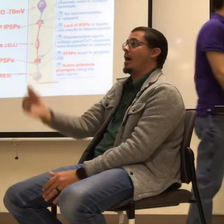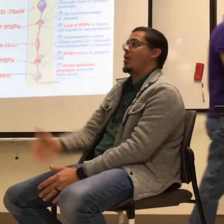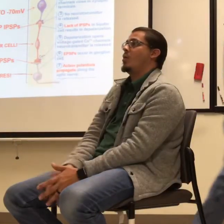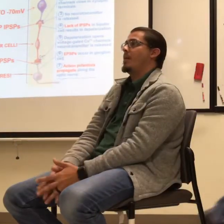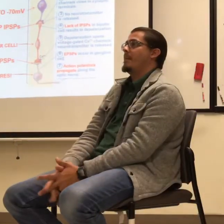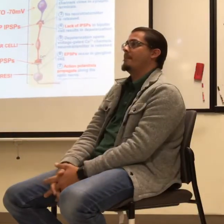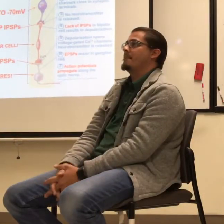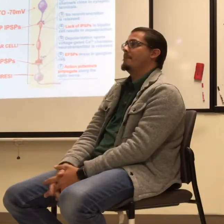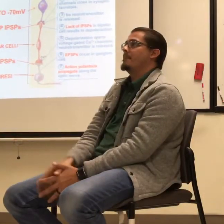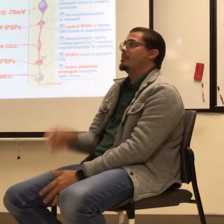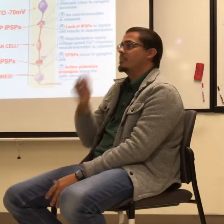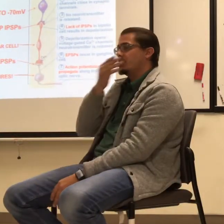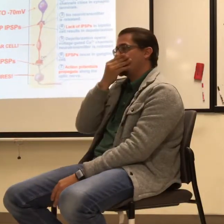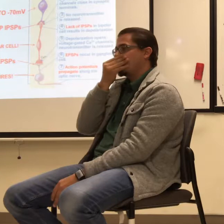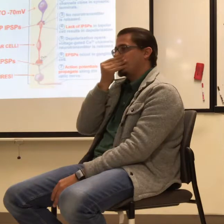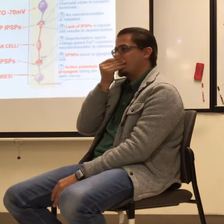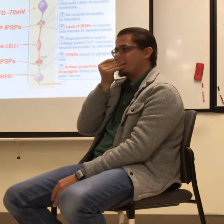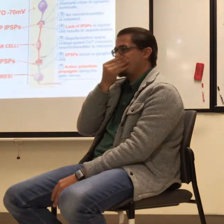It's like